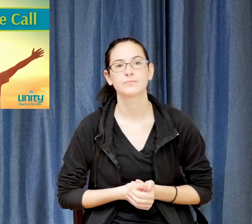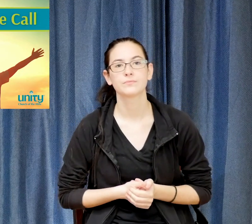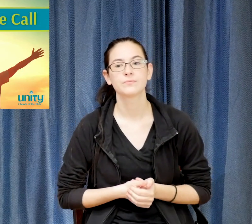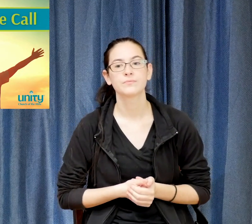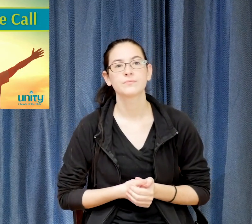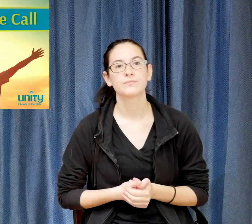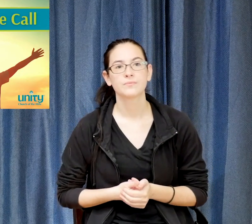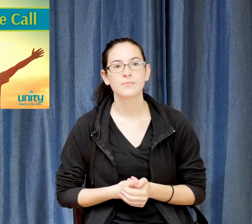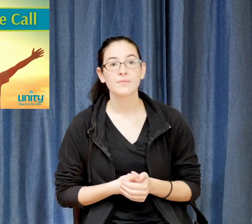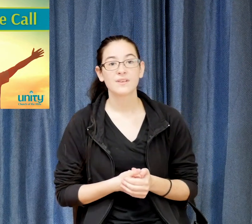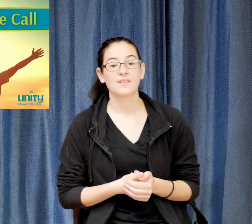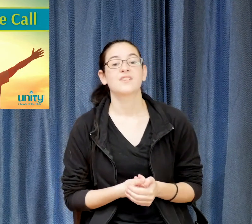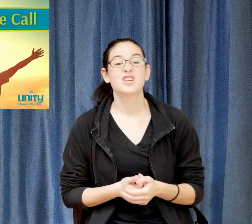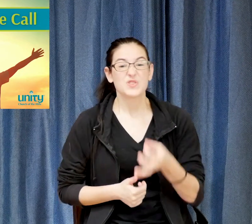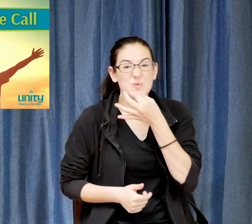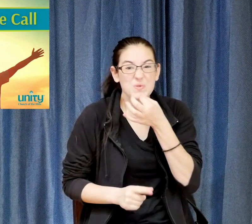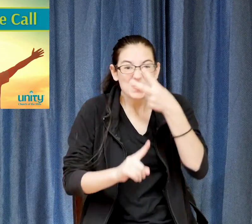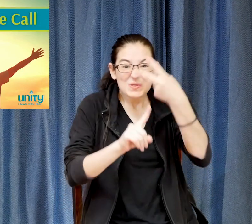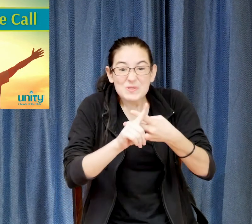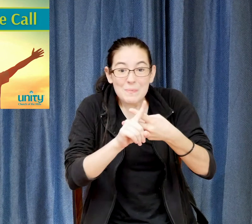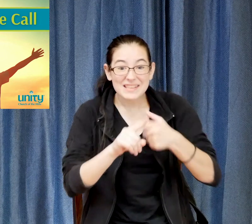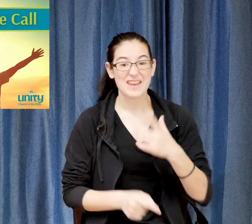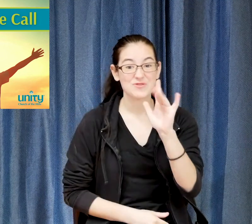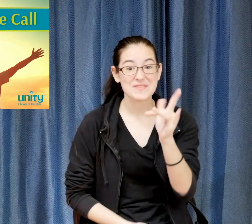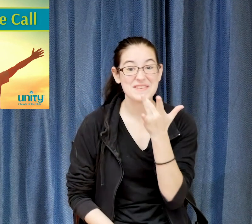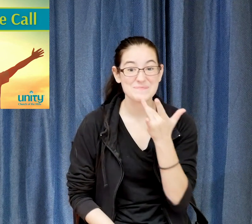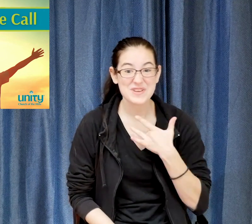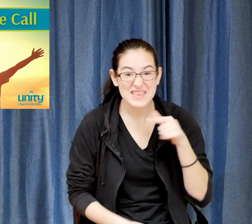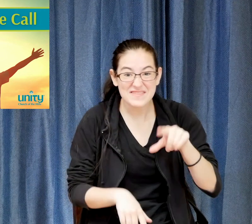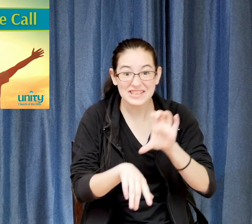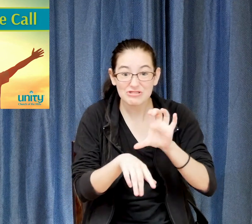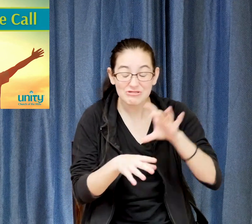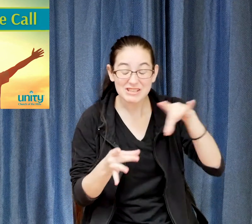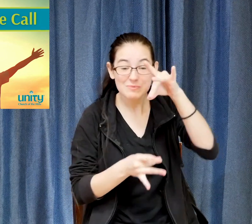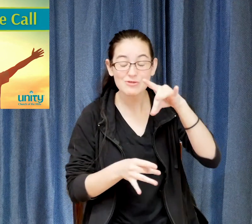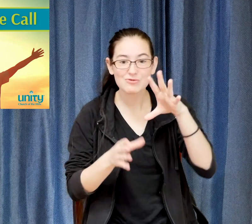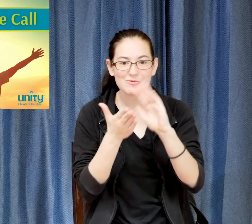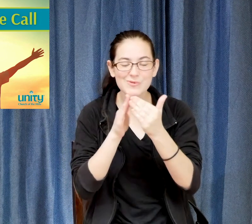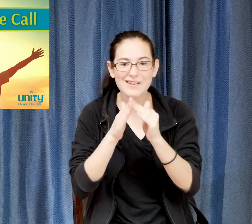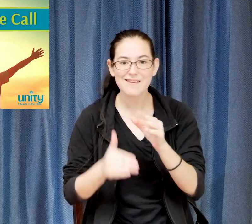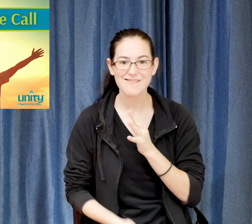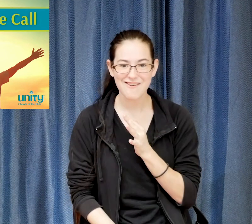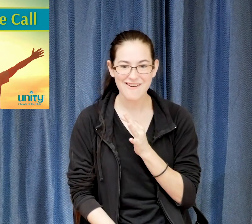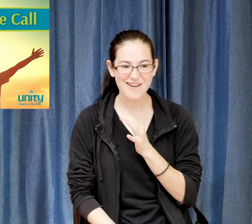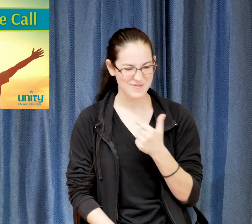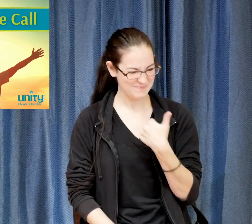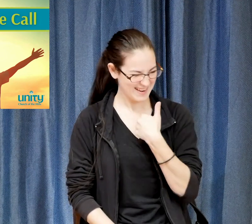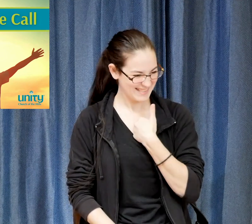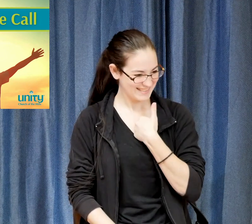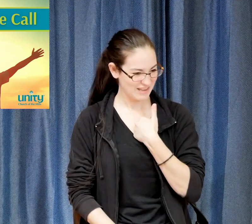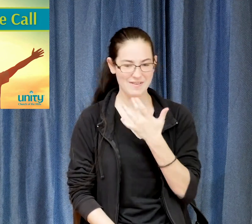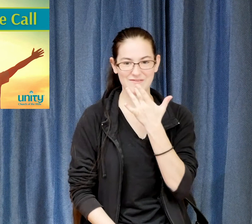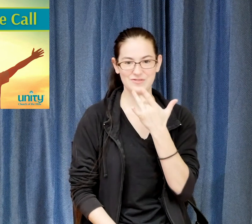are 2 months away from turning 25 as a spiritual community? When I turned 25, a